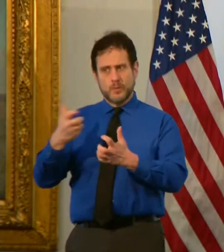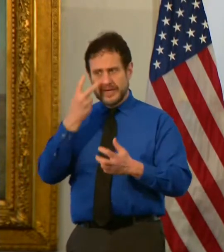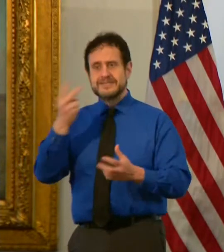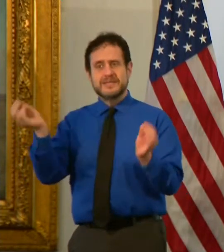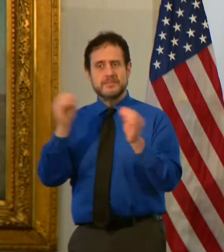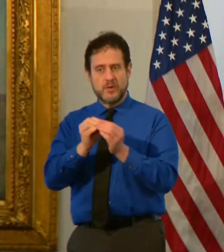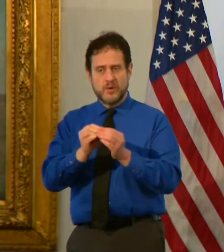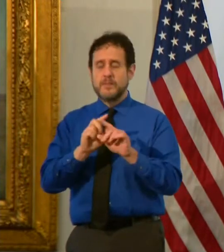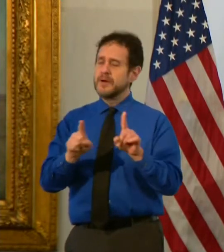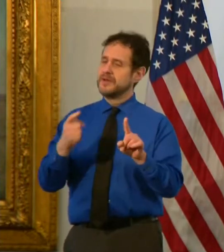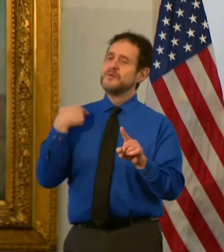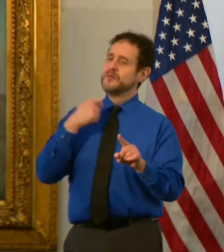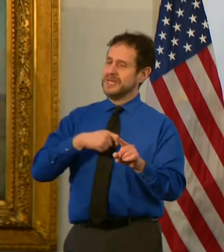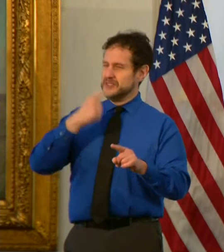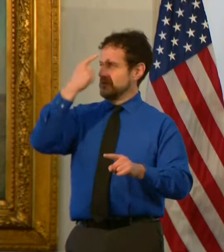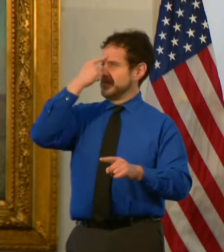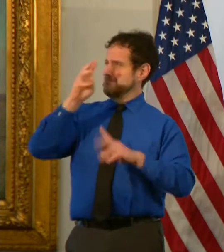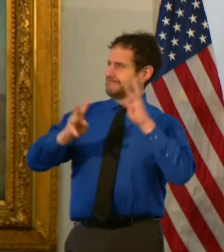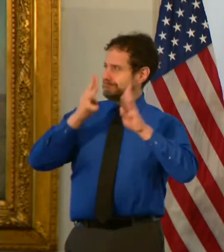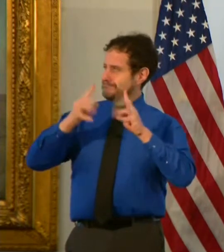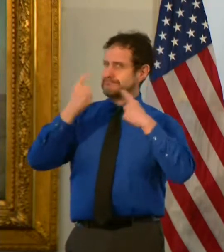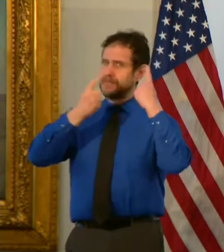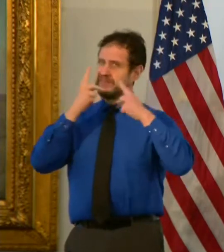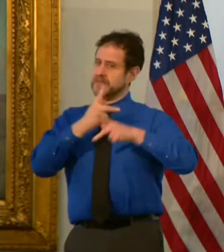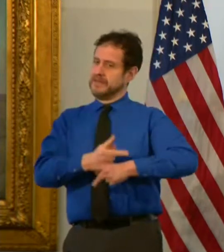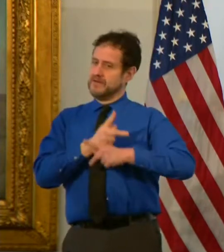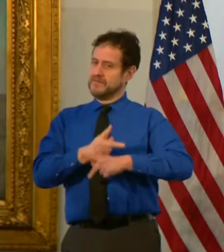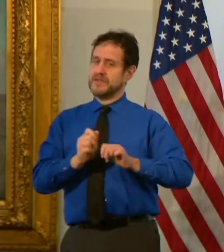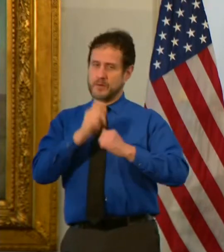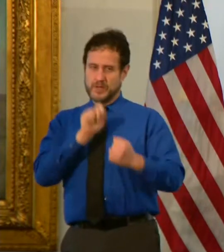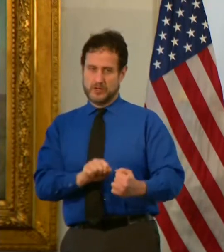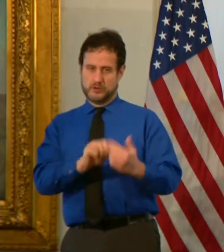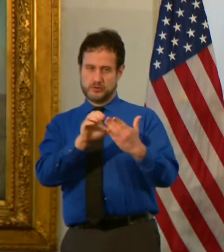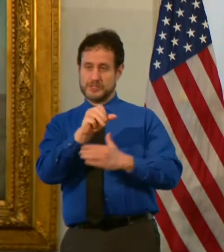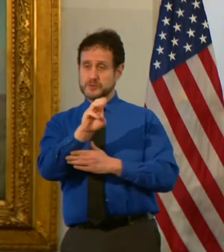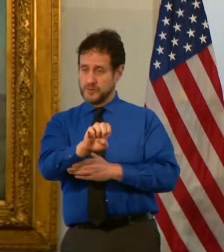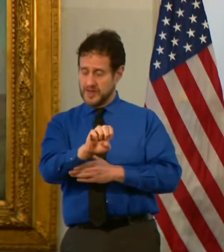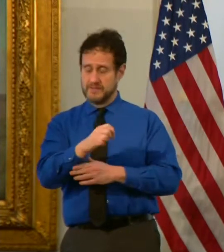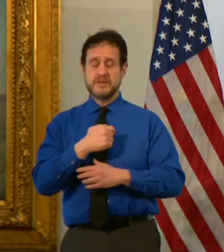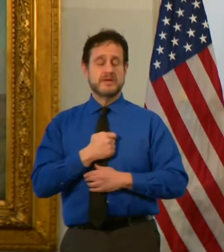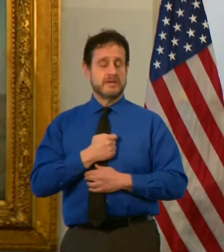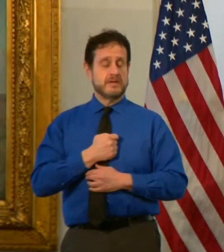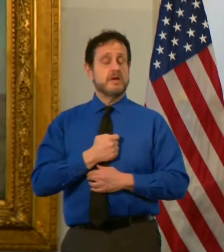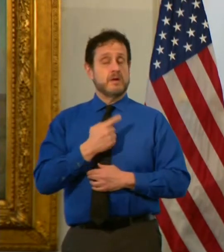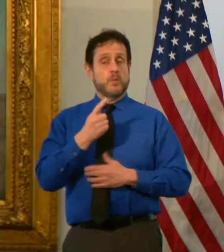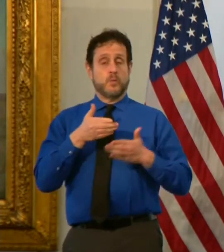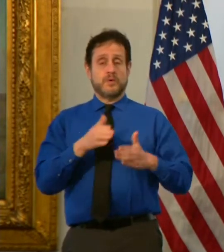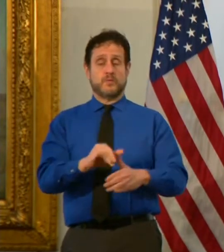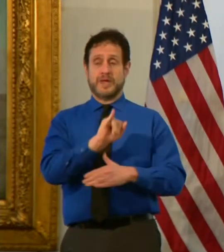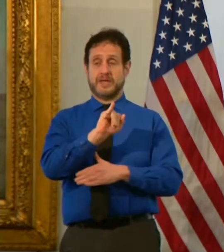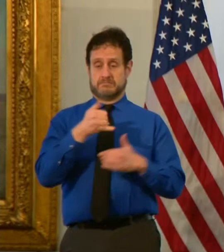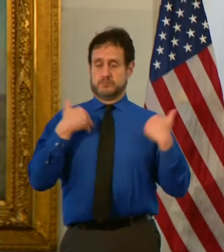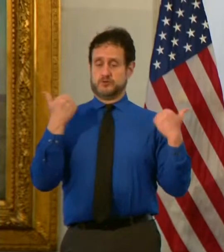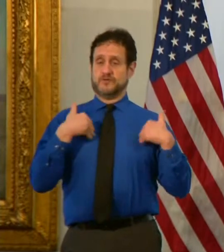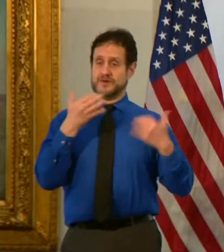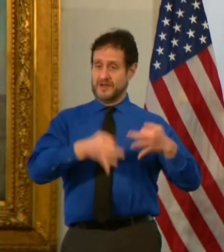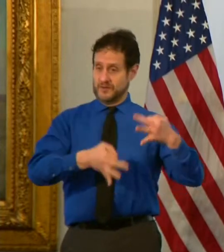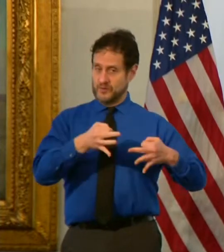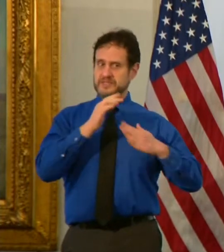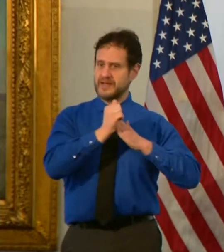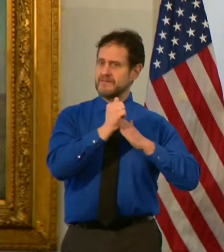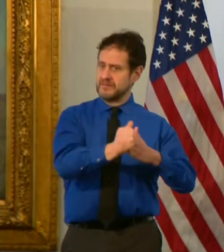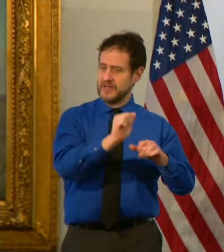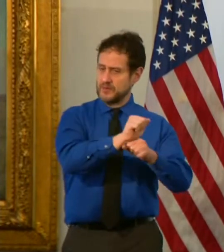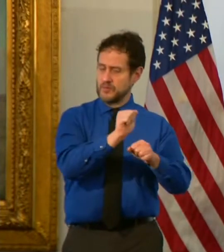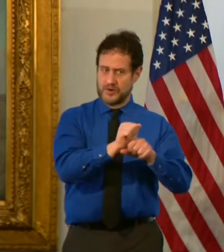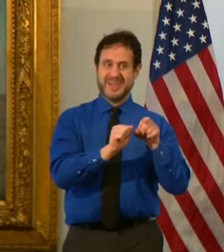and thoughtful about how we address crime in our communities. And I think the way that juvenile courts have led in this effort is a